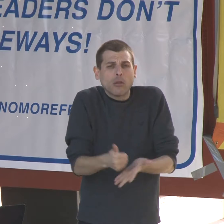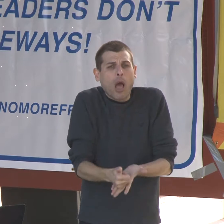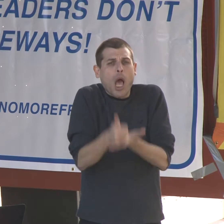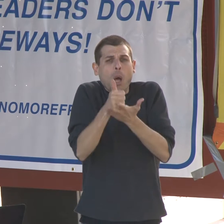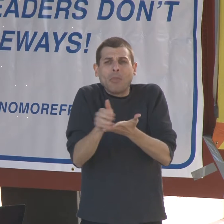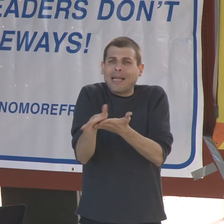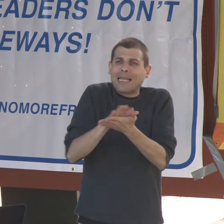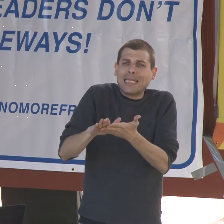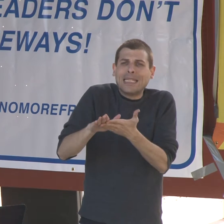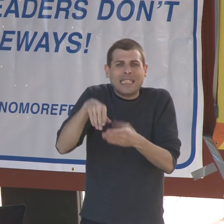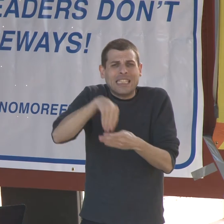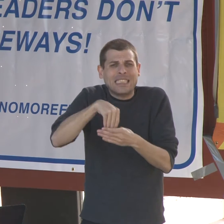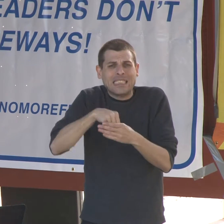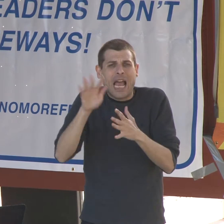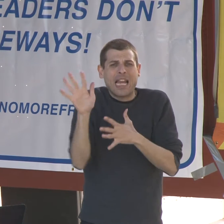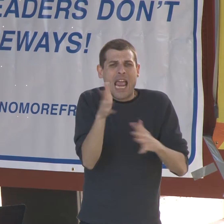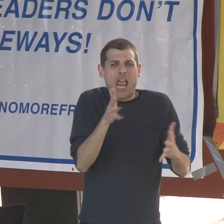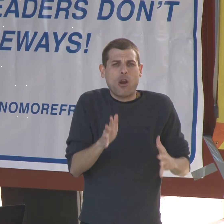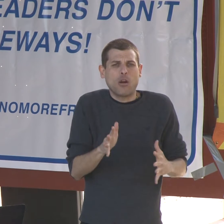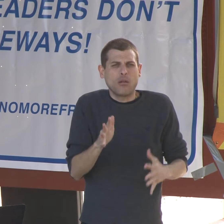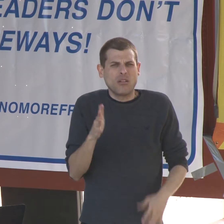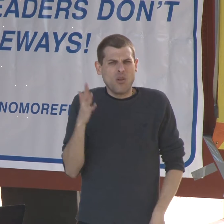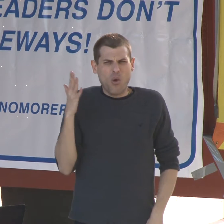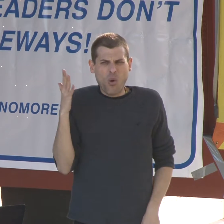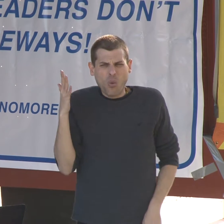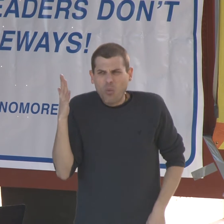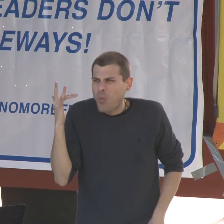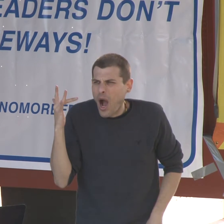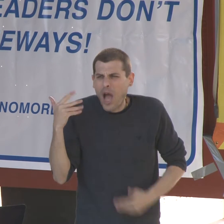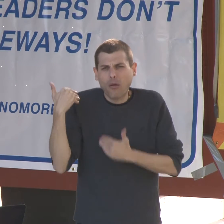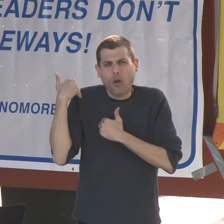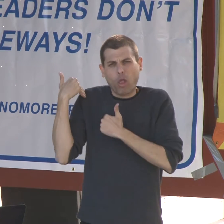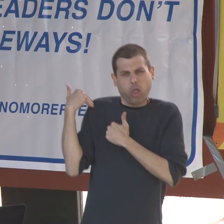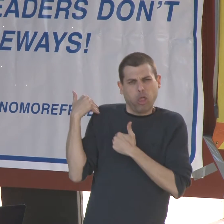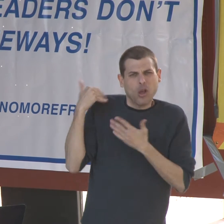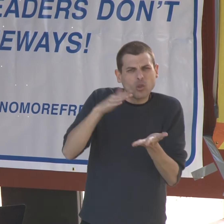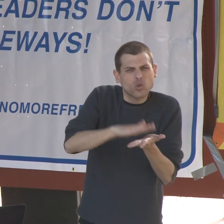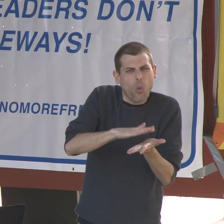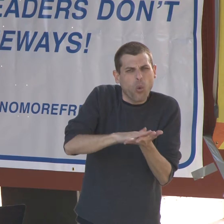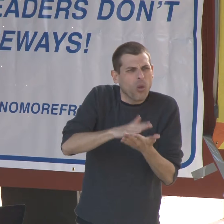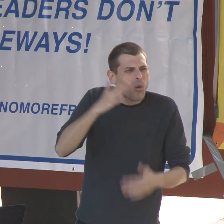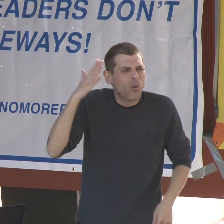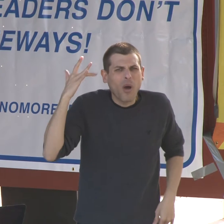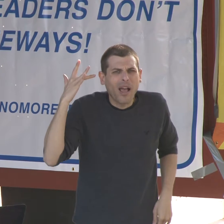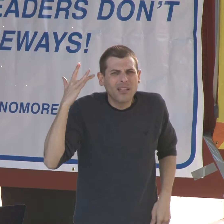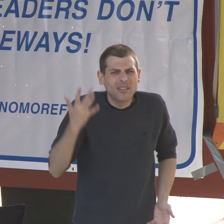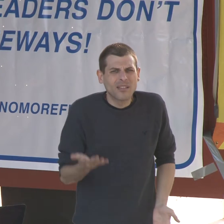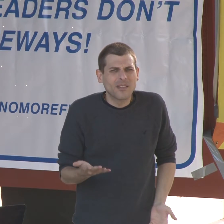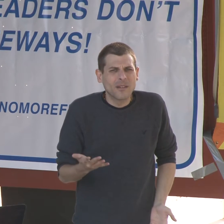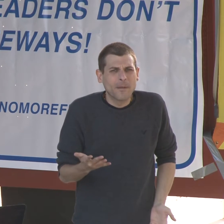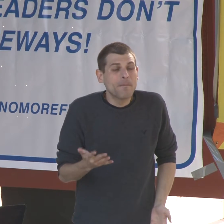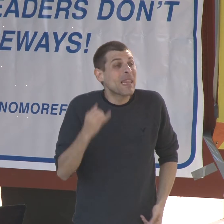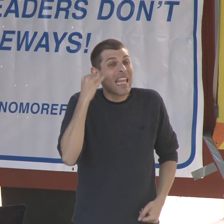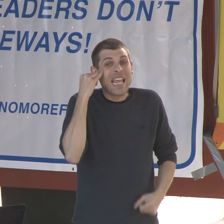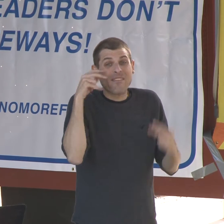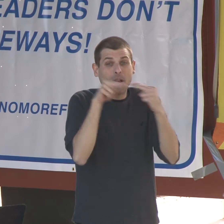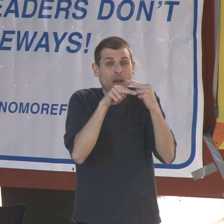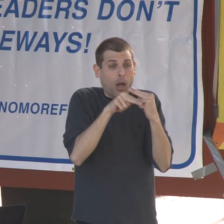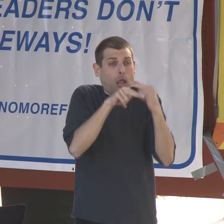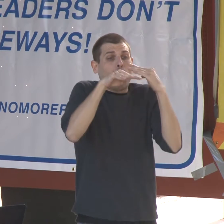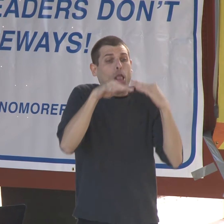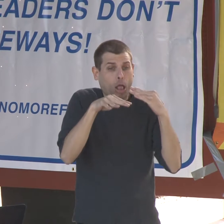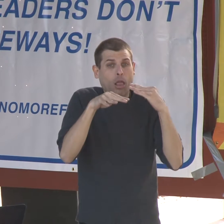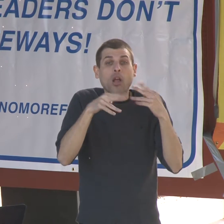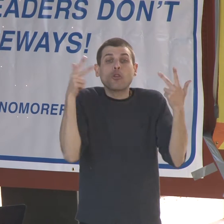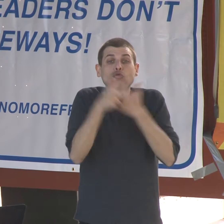building. Why is this falling on our schools? The expansion will bring traffic within 30 feet of this